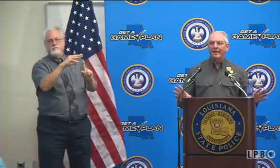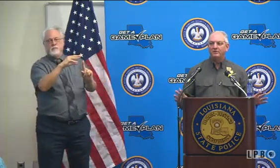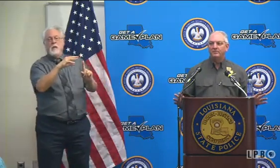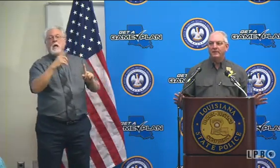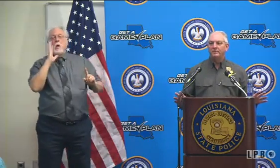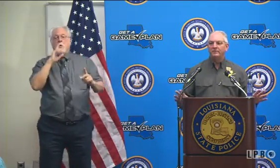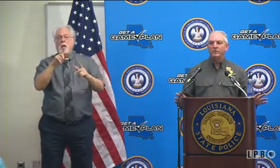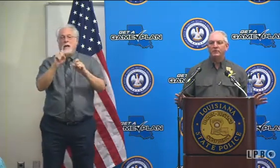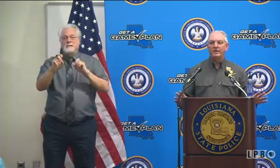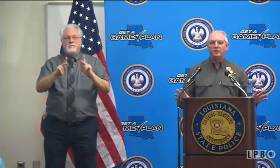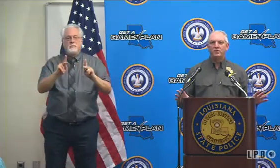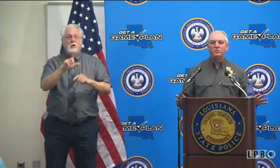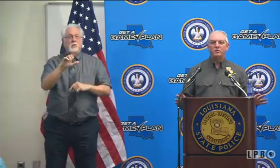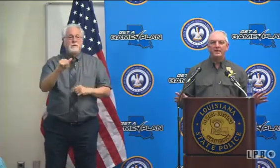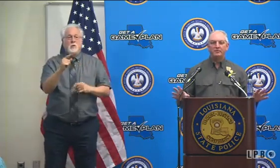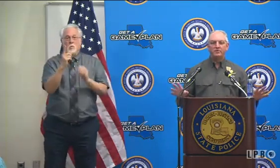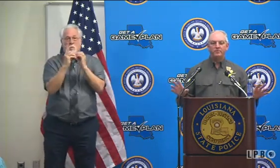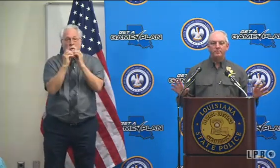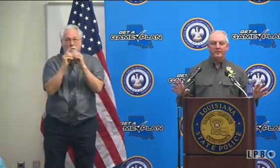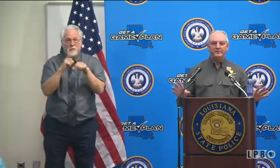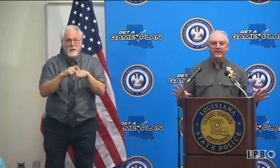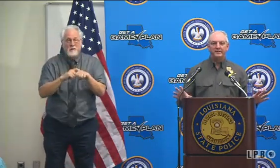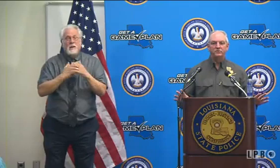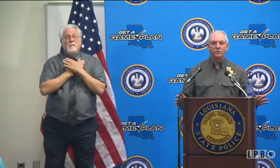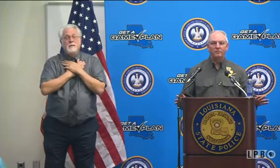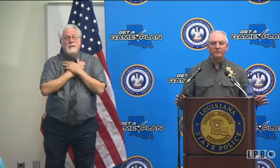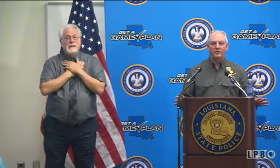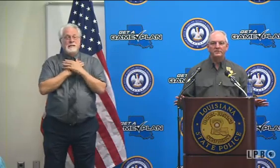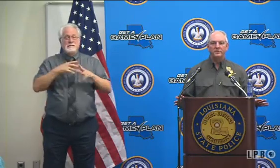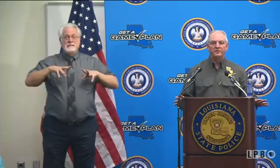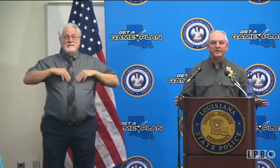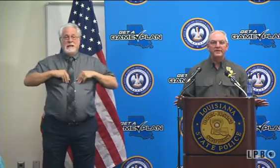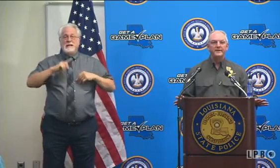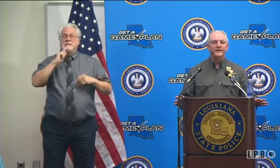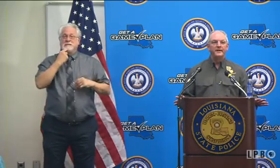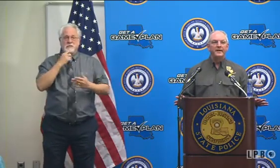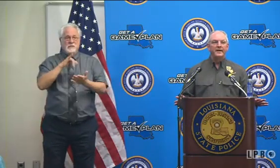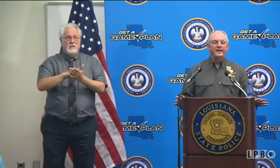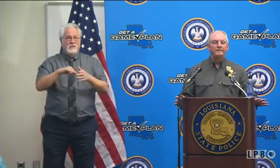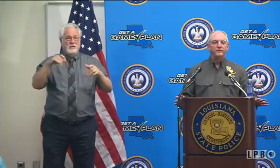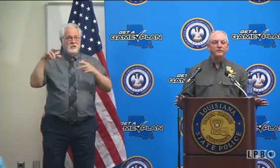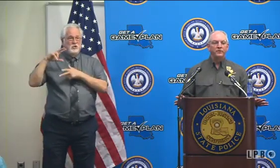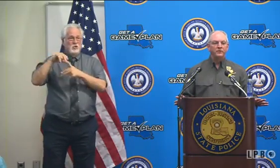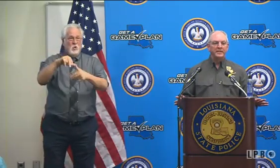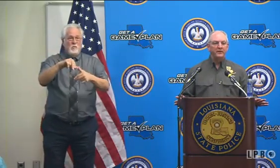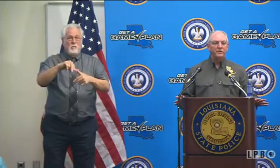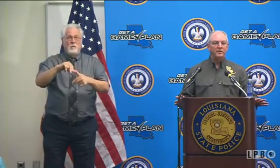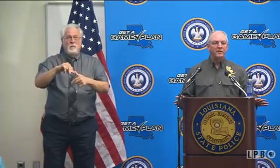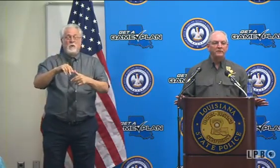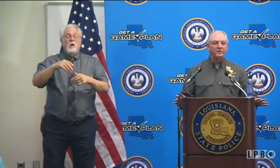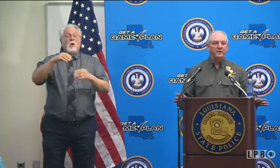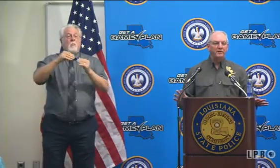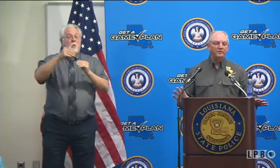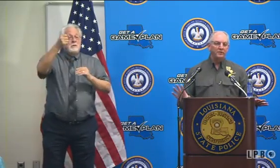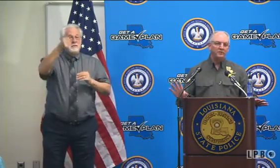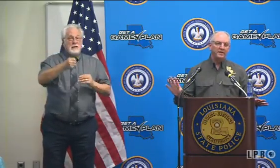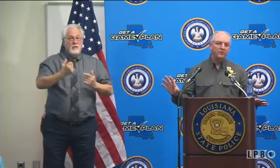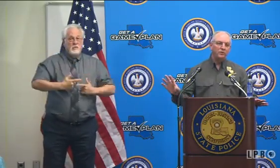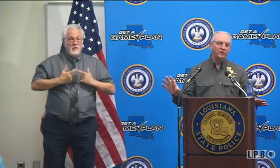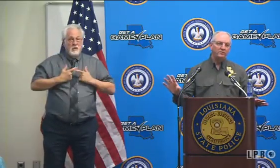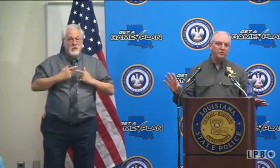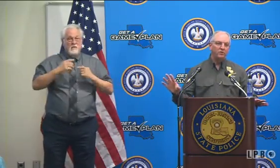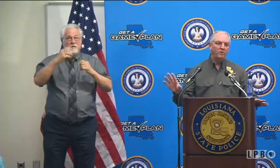I'm going to ask the people of Louisiana one more time, please take this storm very seriously. The further south you live and the